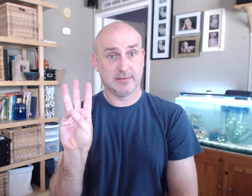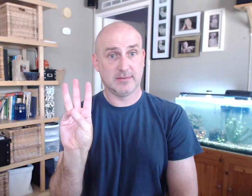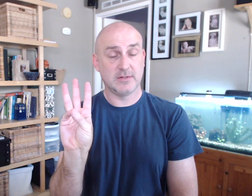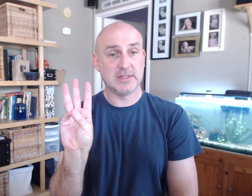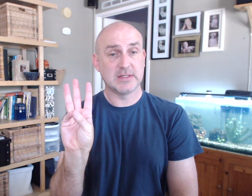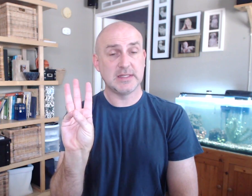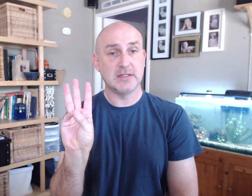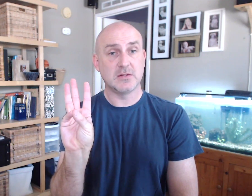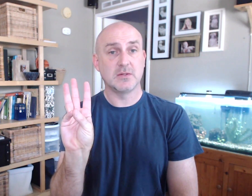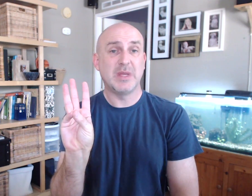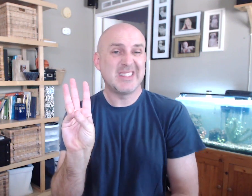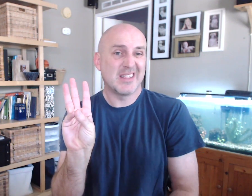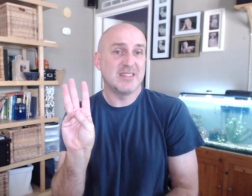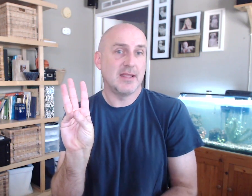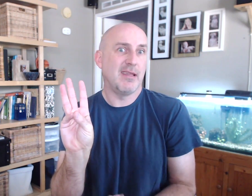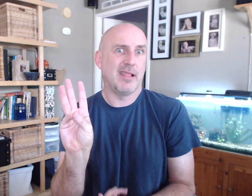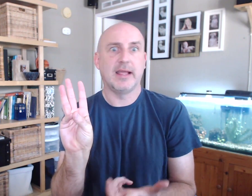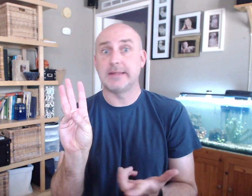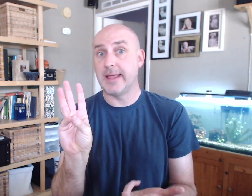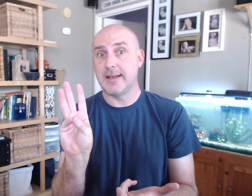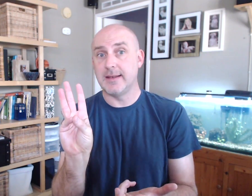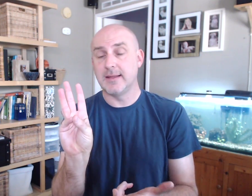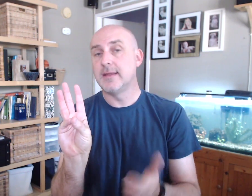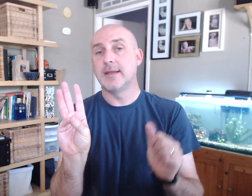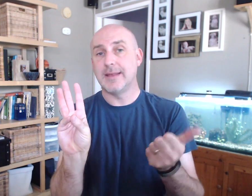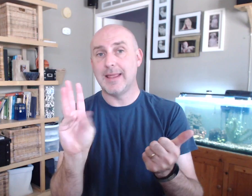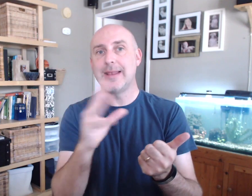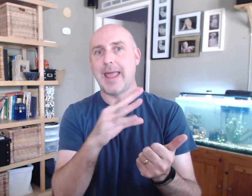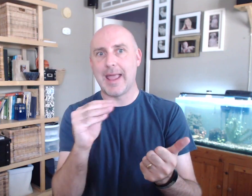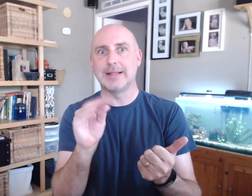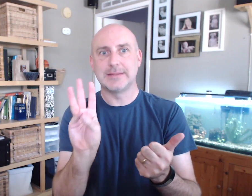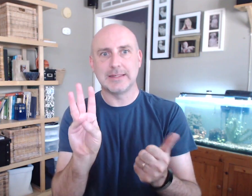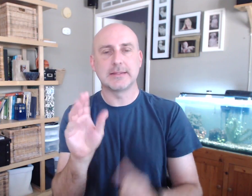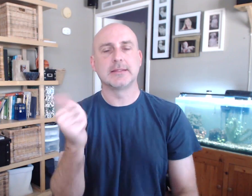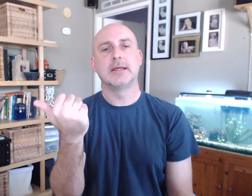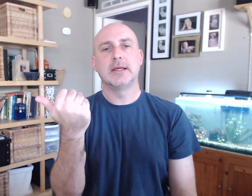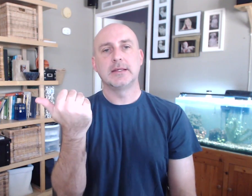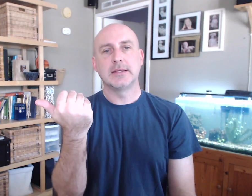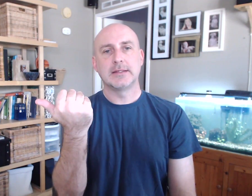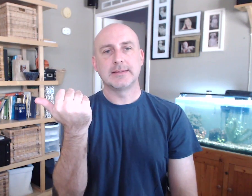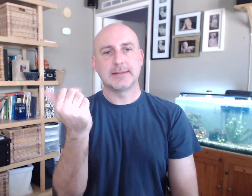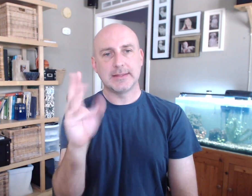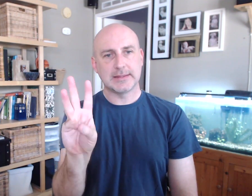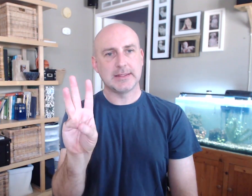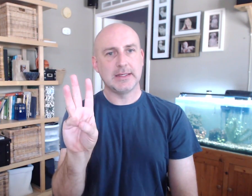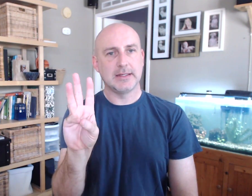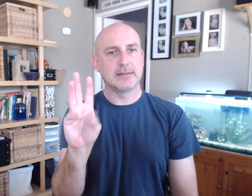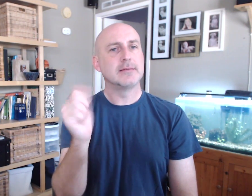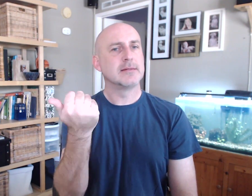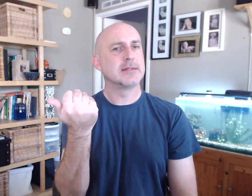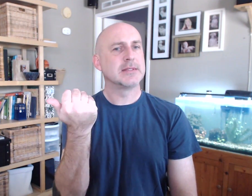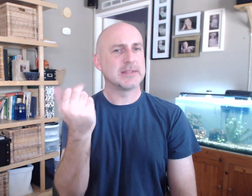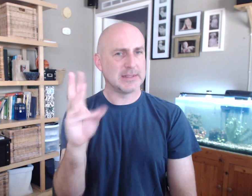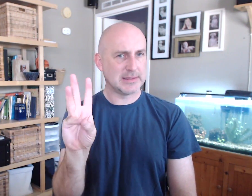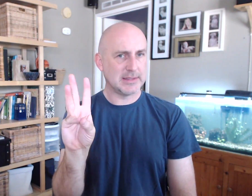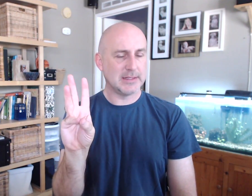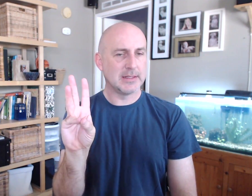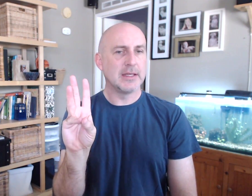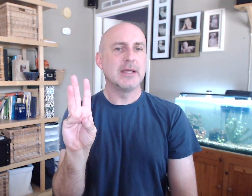for 16. So you're basically saying like 10, 10, and 6. 16, 16.